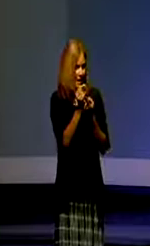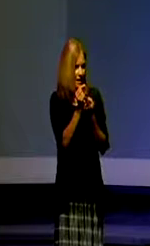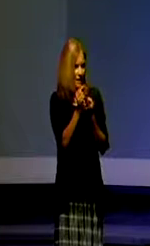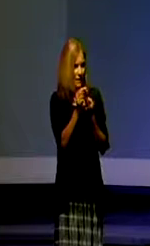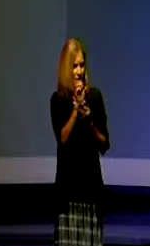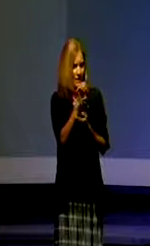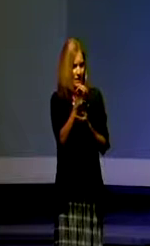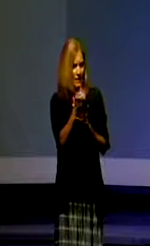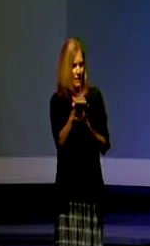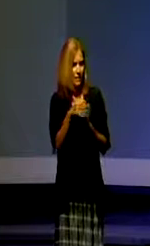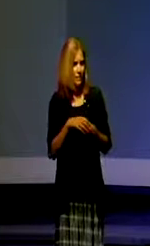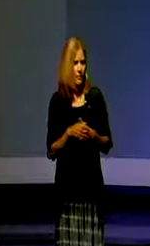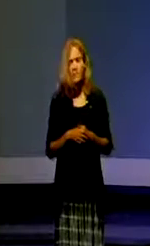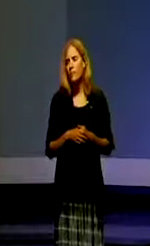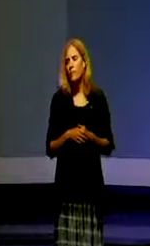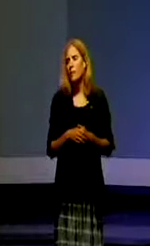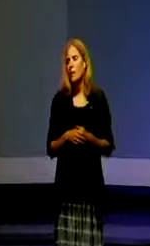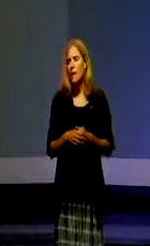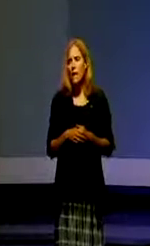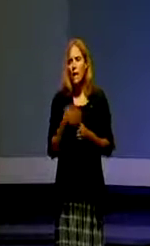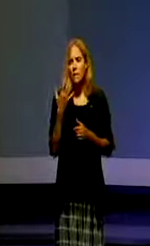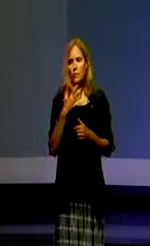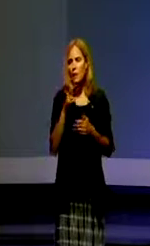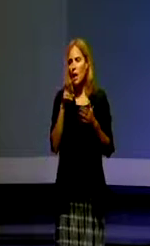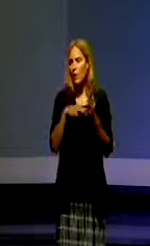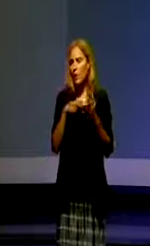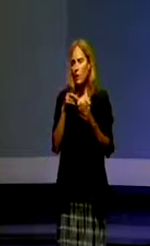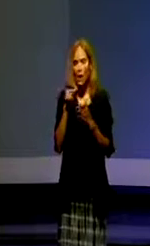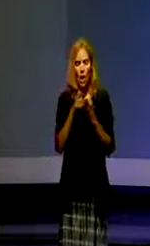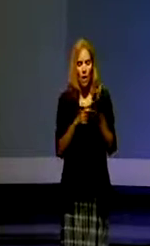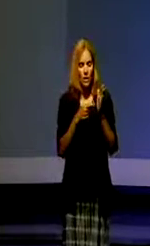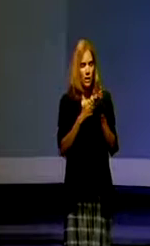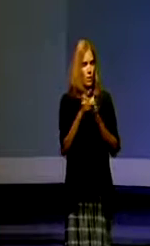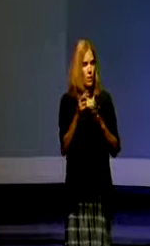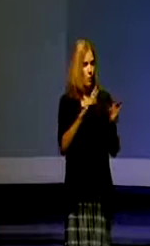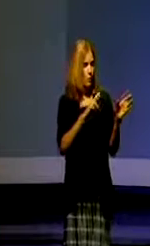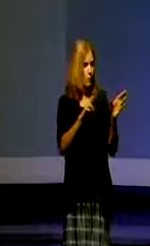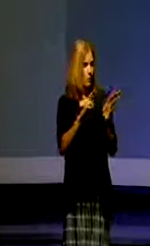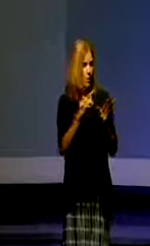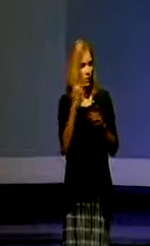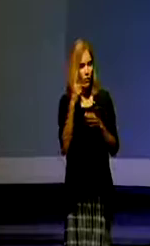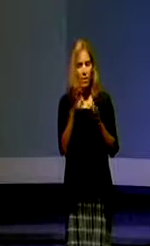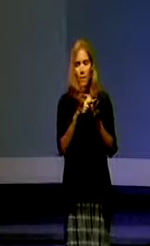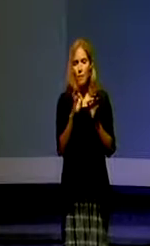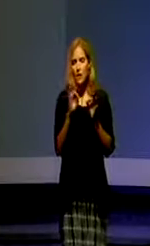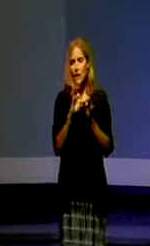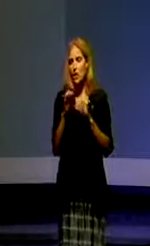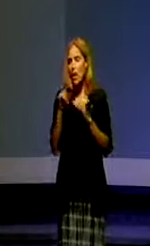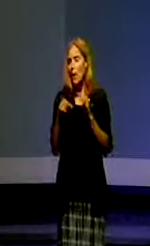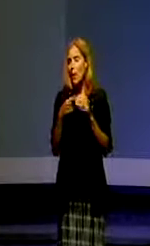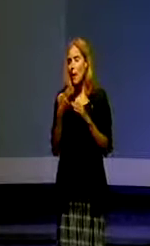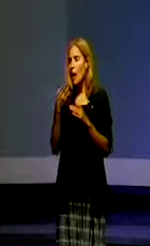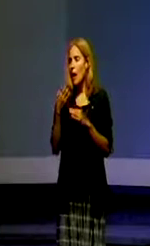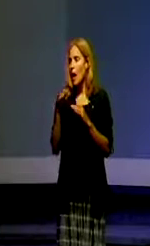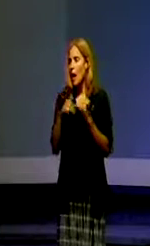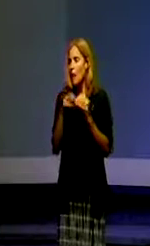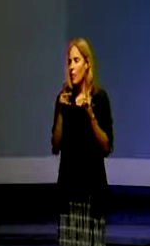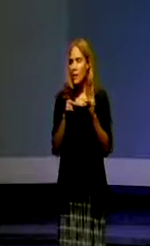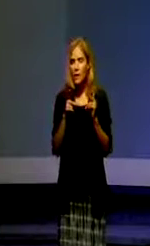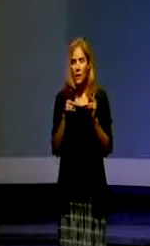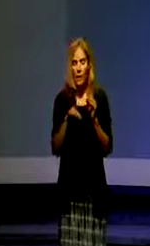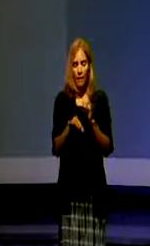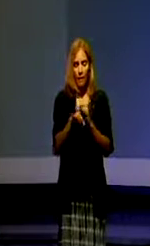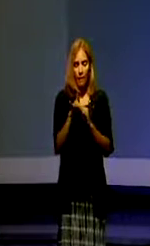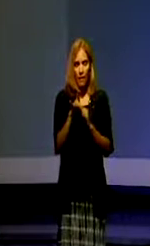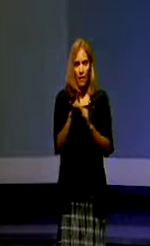little seed. It's amazing. I was reading articles this week preparing for the message about how people can